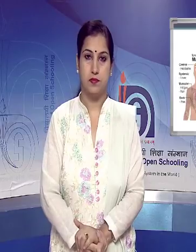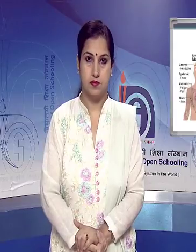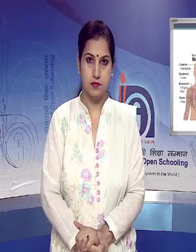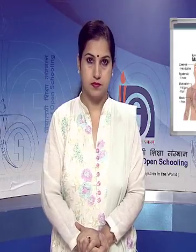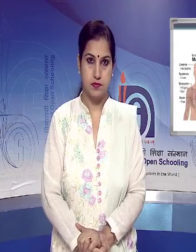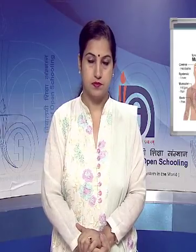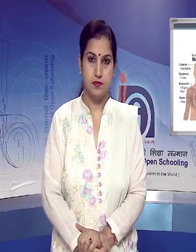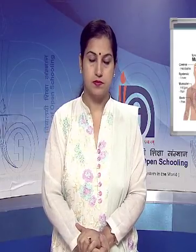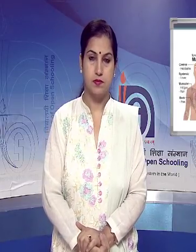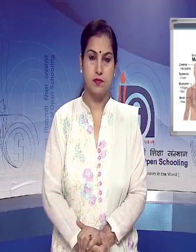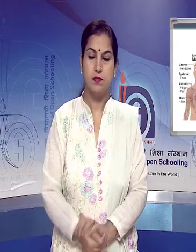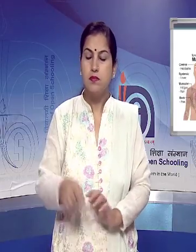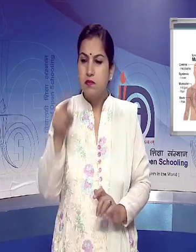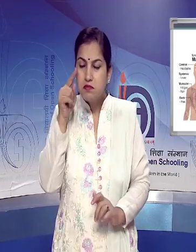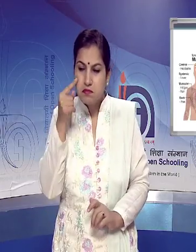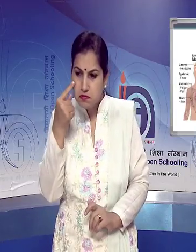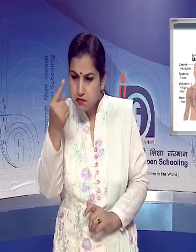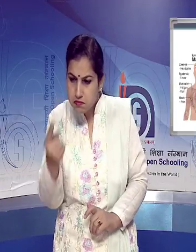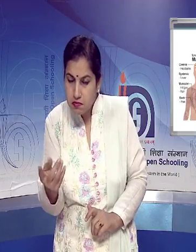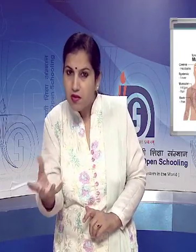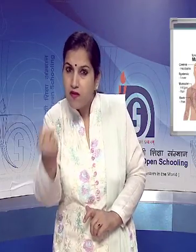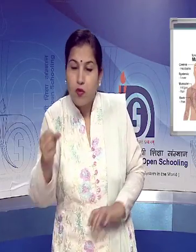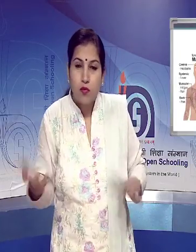The symptoms are fever,